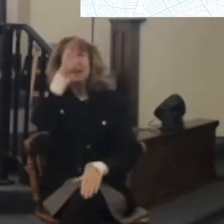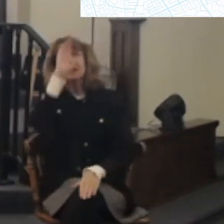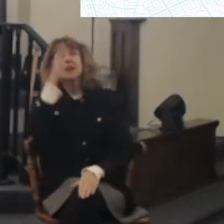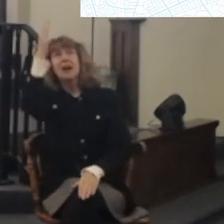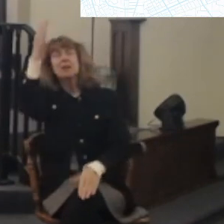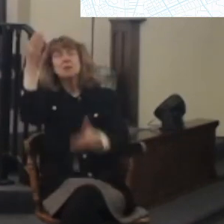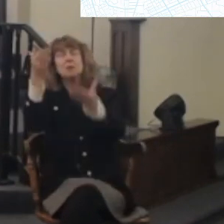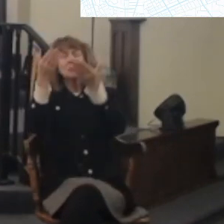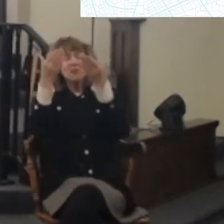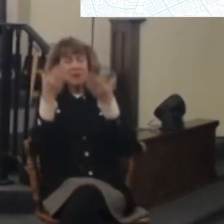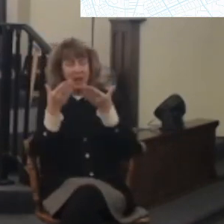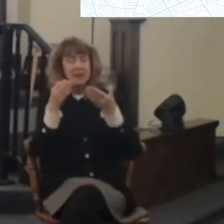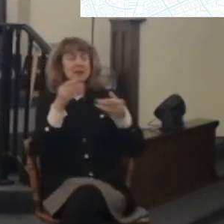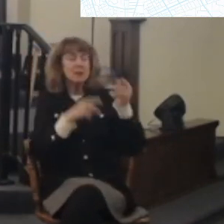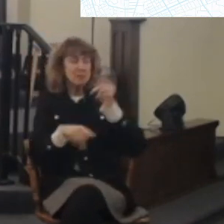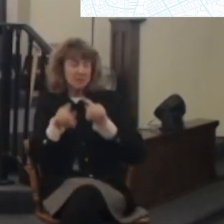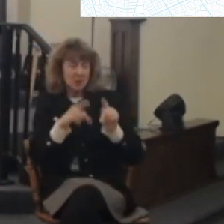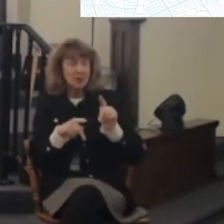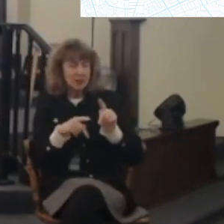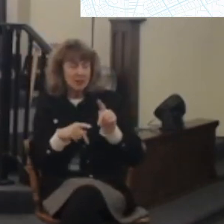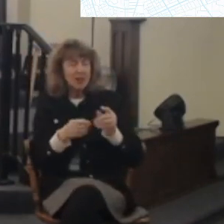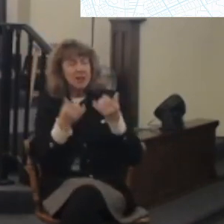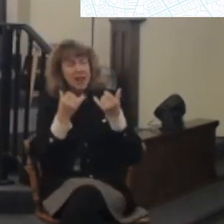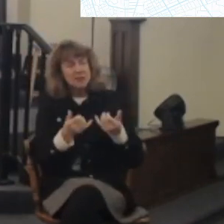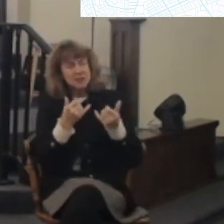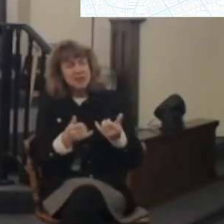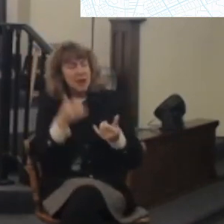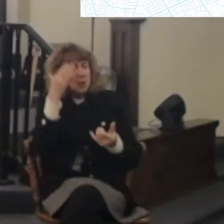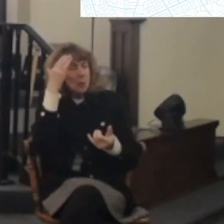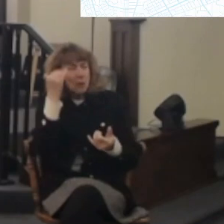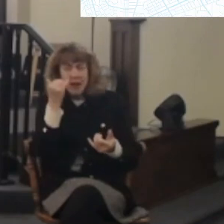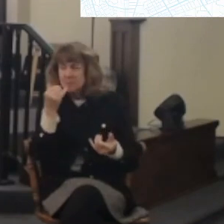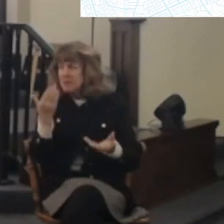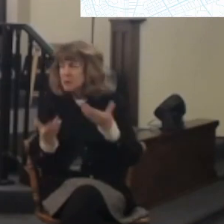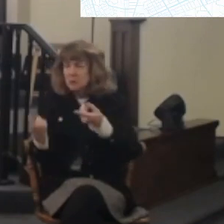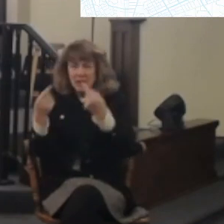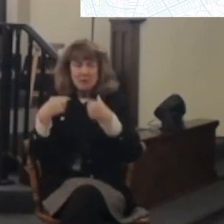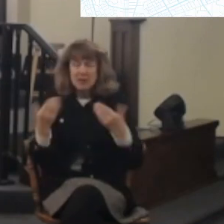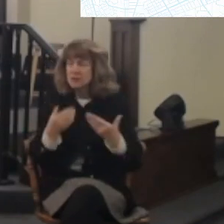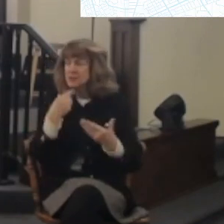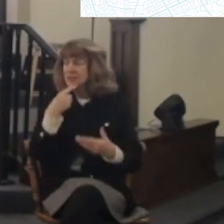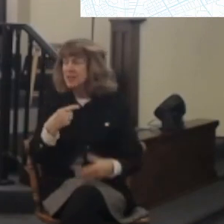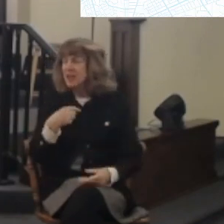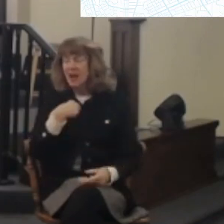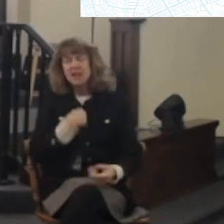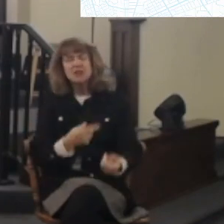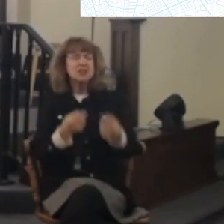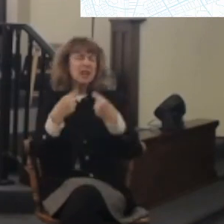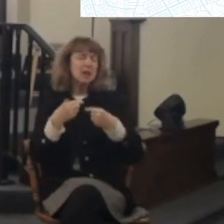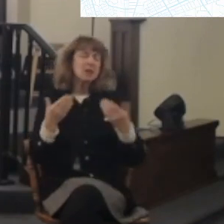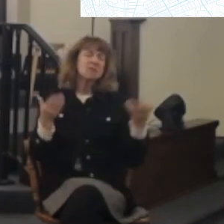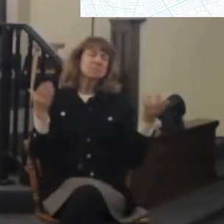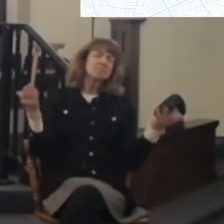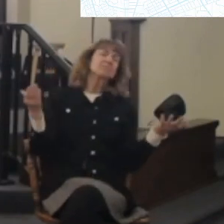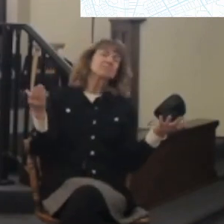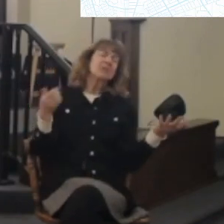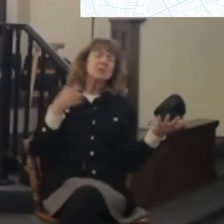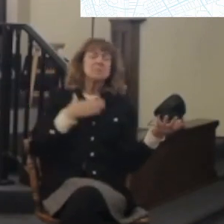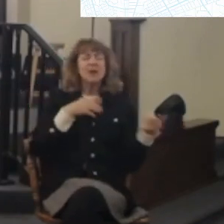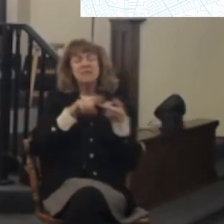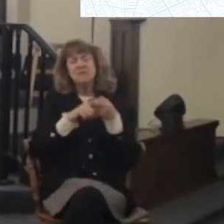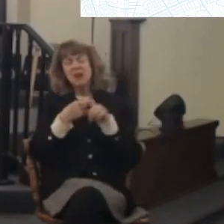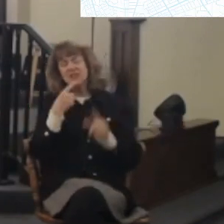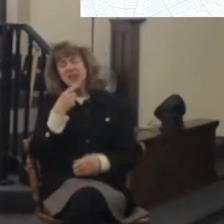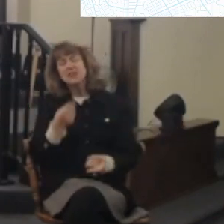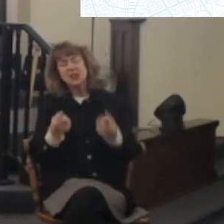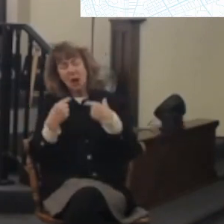the people. And today, church family, you might have came here and you might have said, I just came here because my friend told me to show up